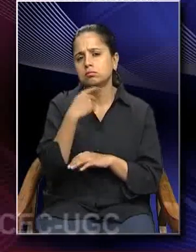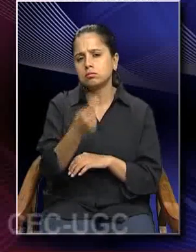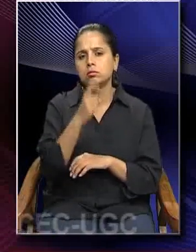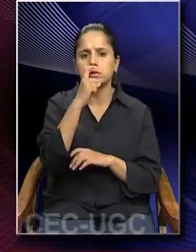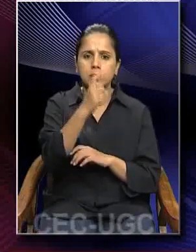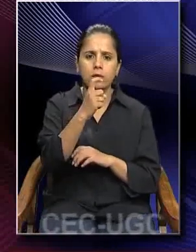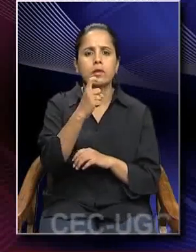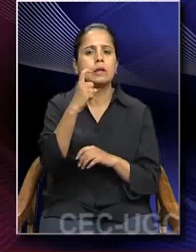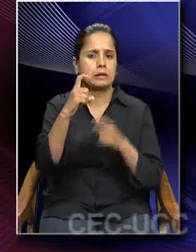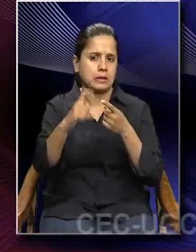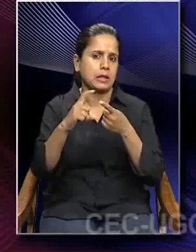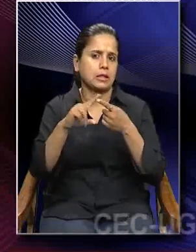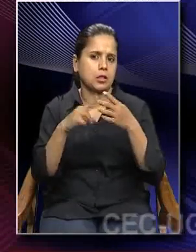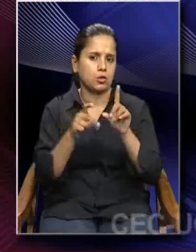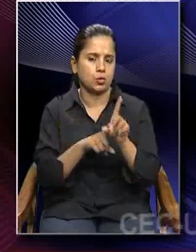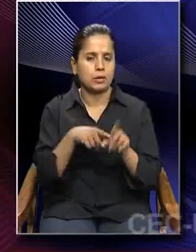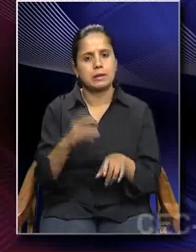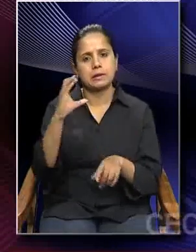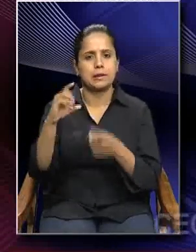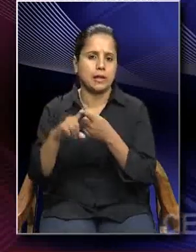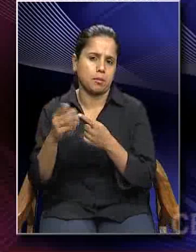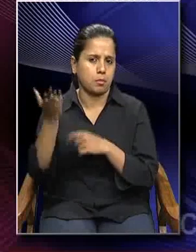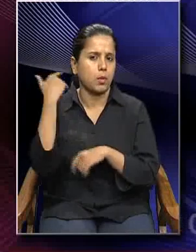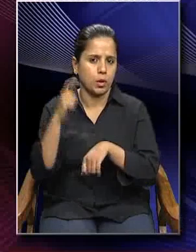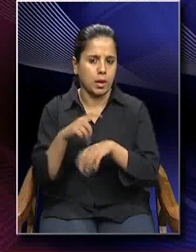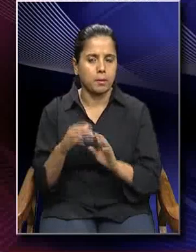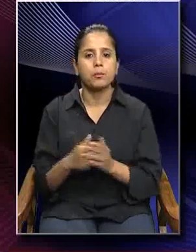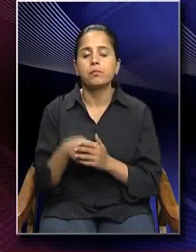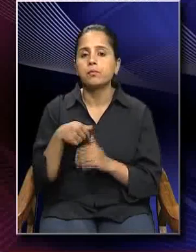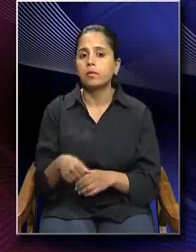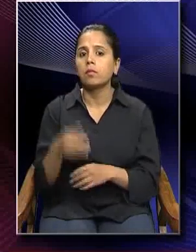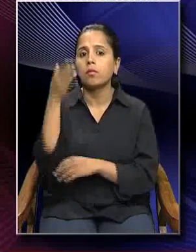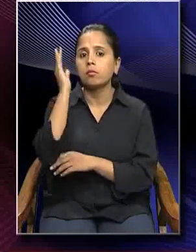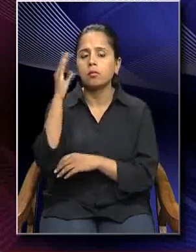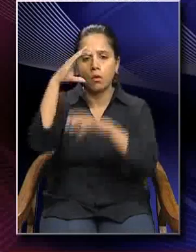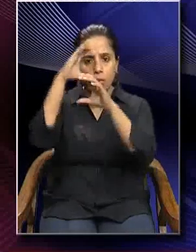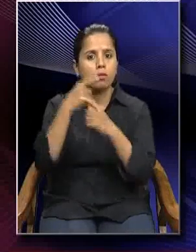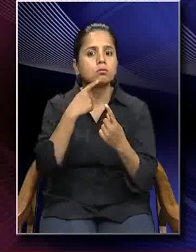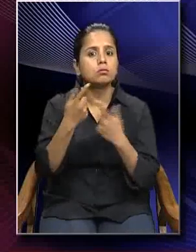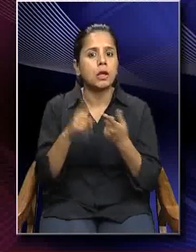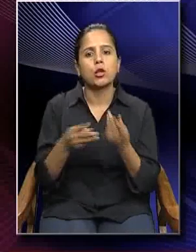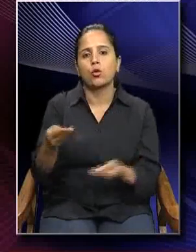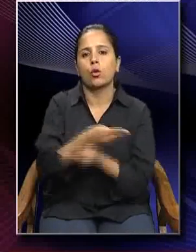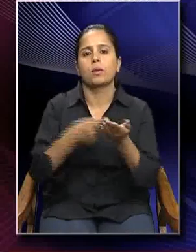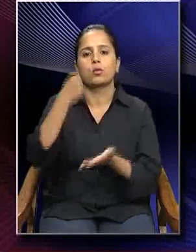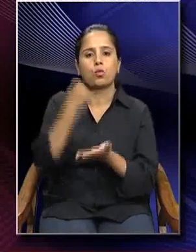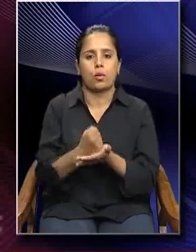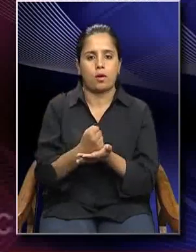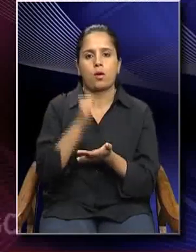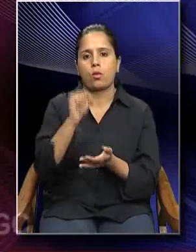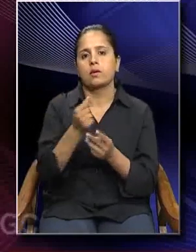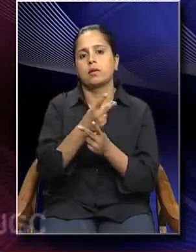7th century CE. The lecture focuses on the economic rights of